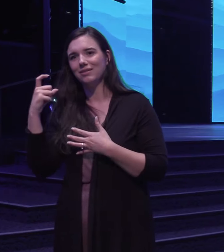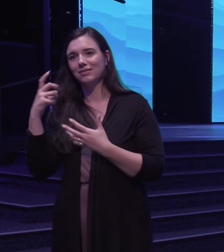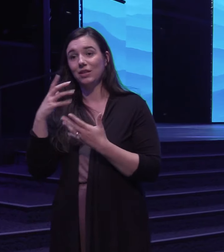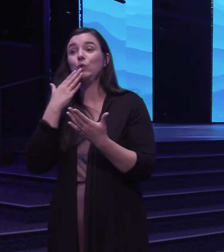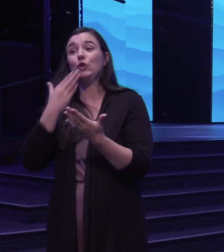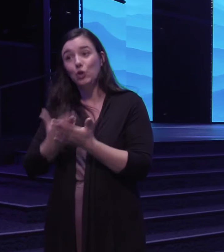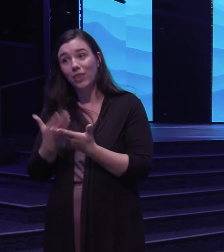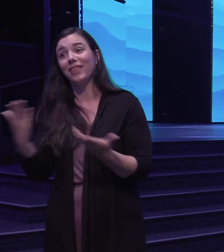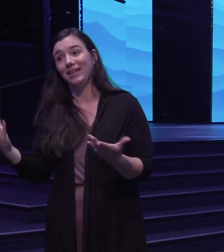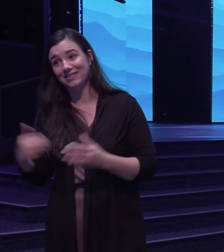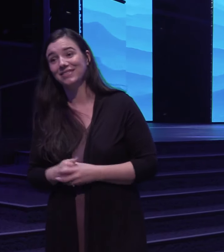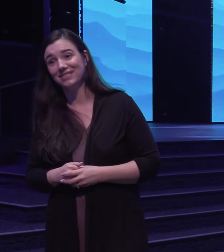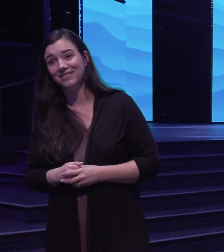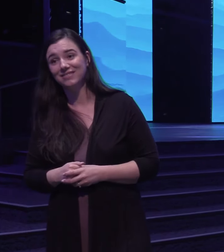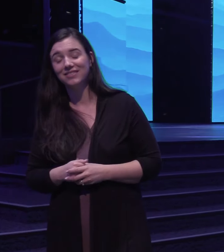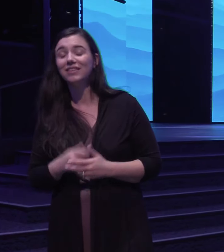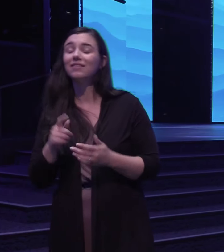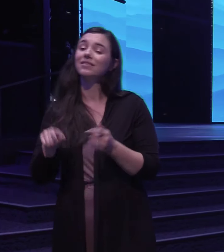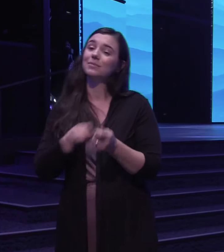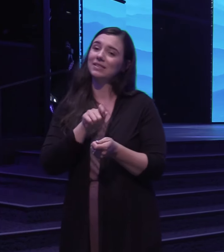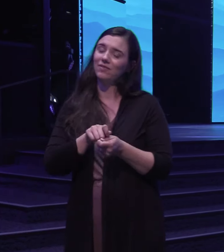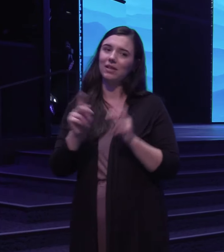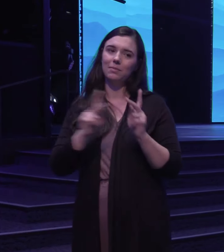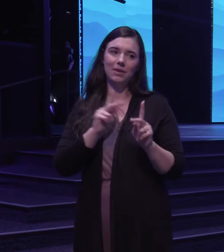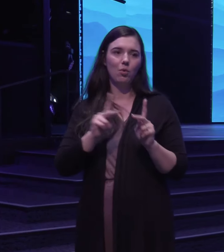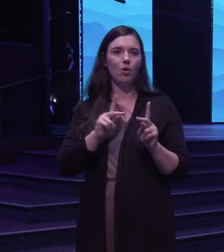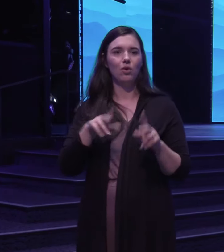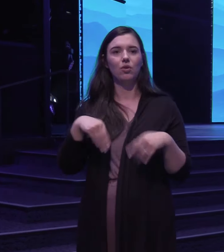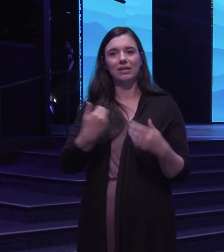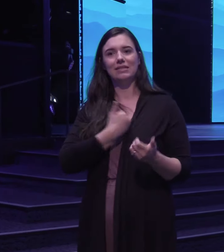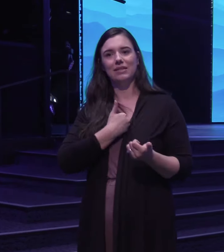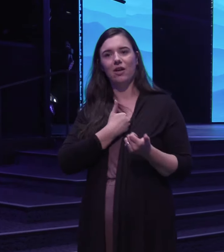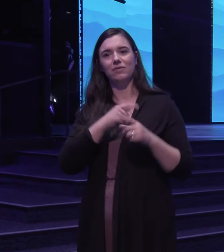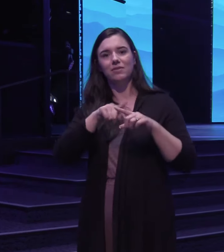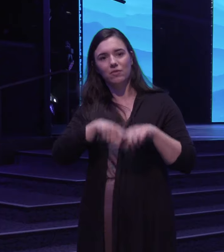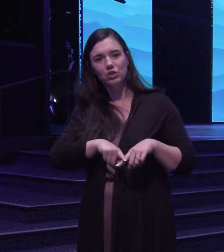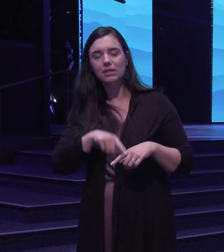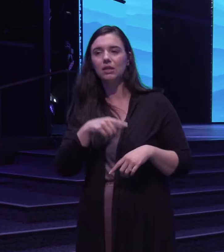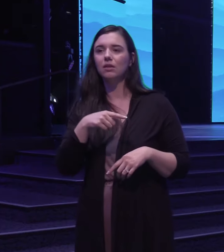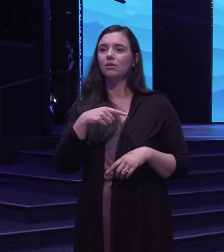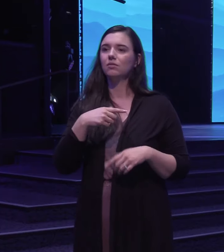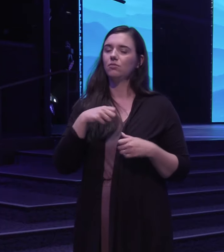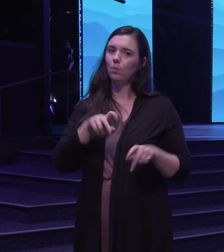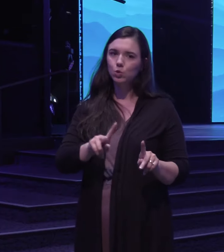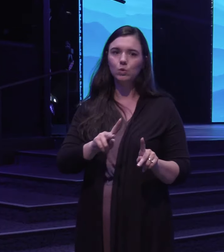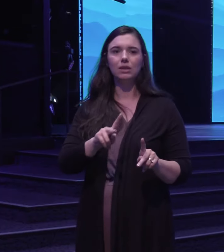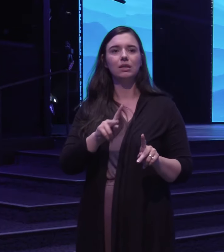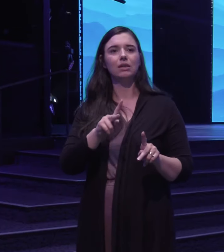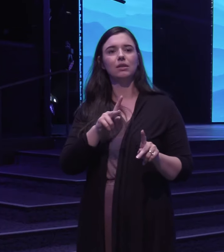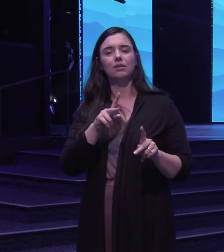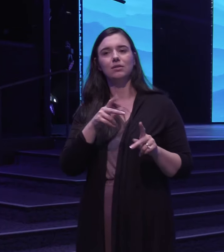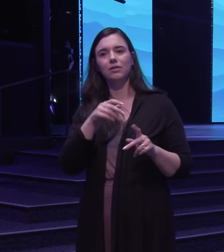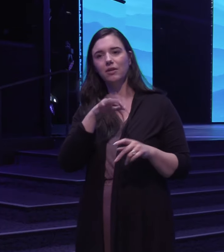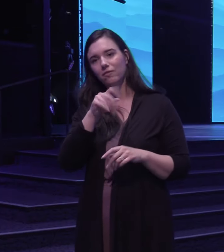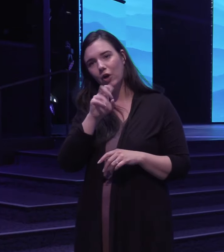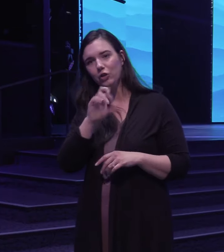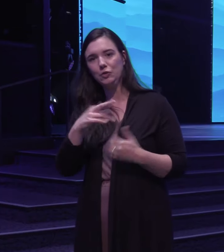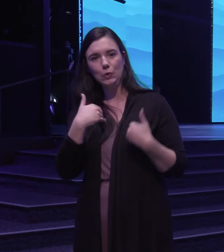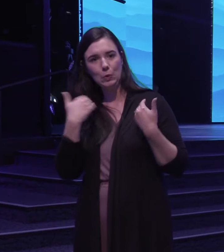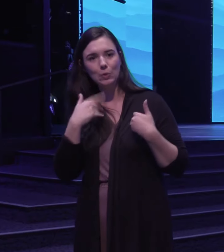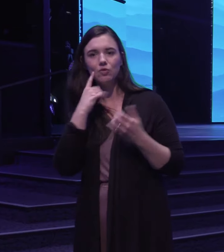such good things, and particularly getting people to a point of self-sufficiency and the opportunity zones and the foster youth